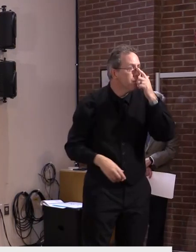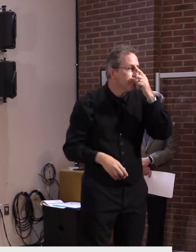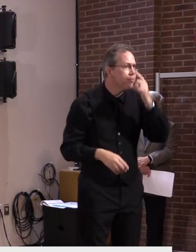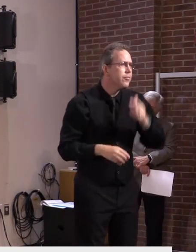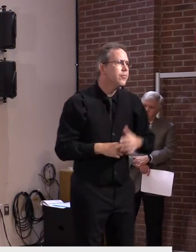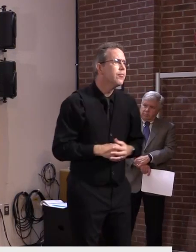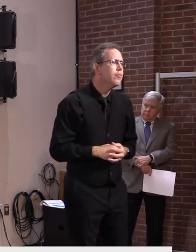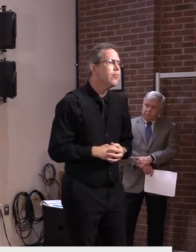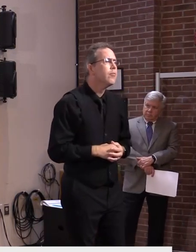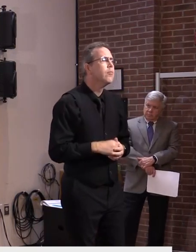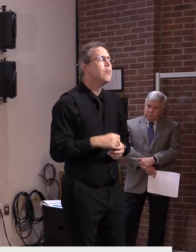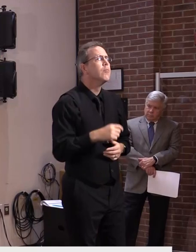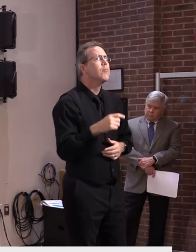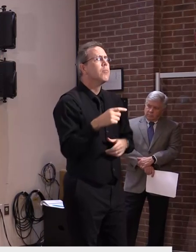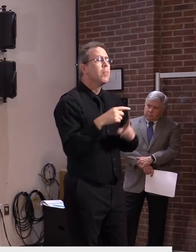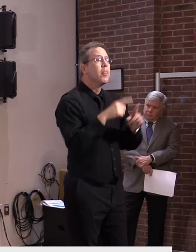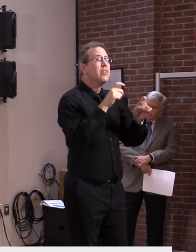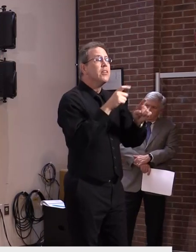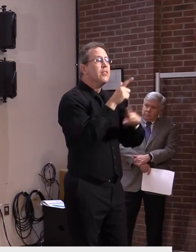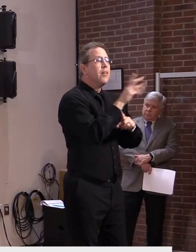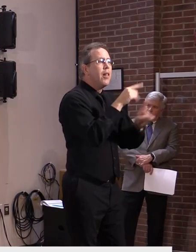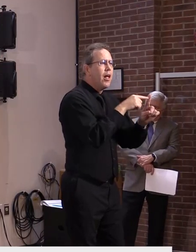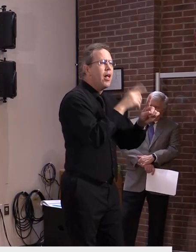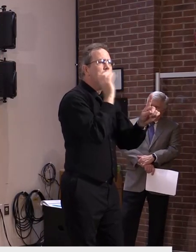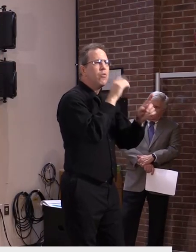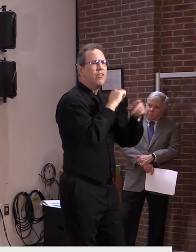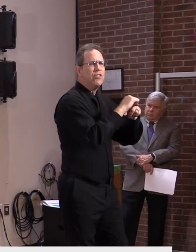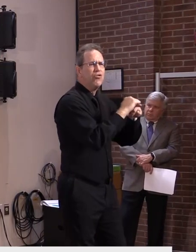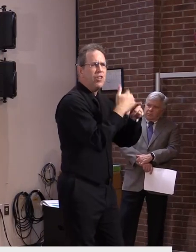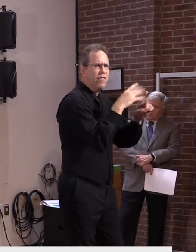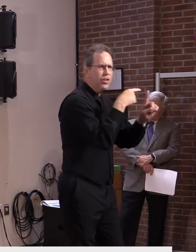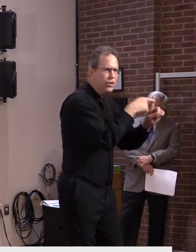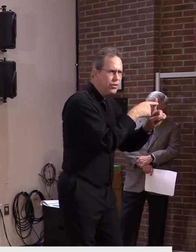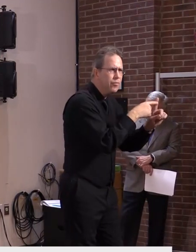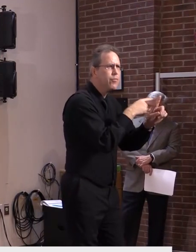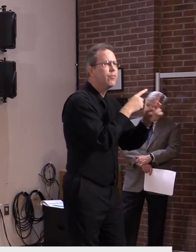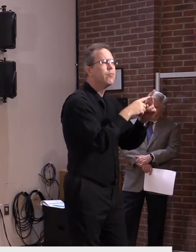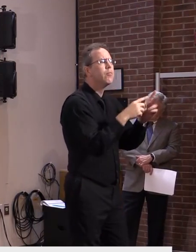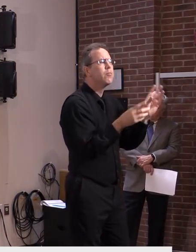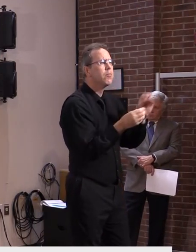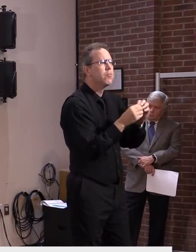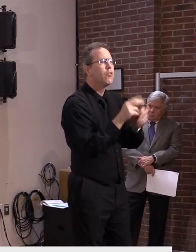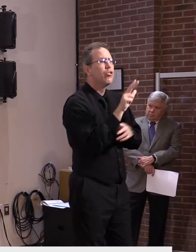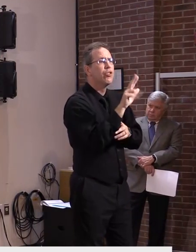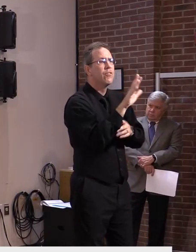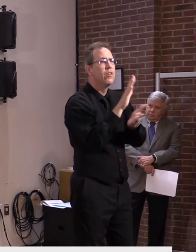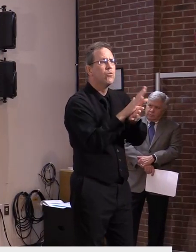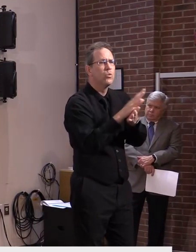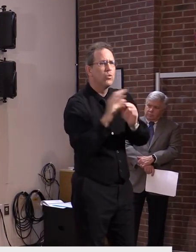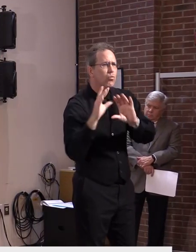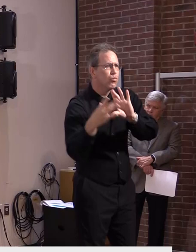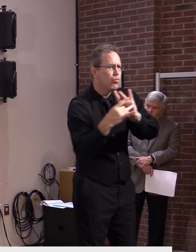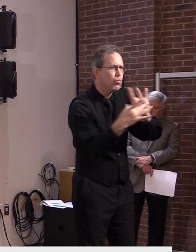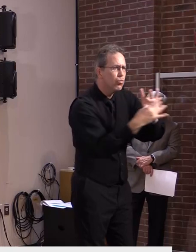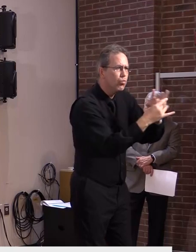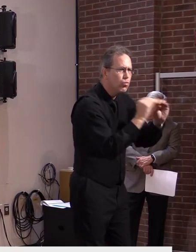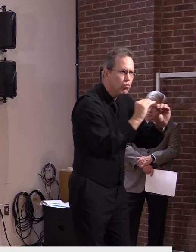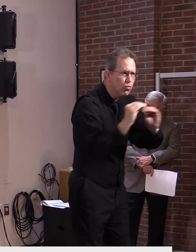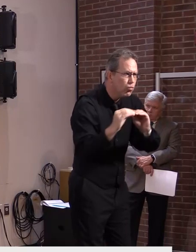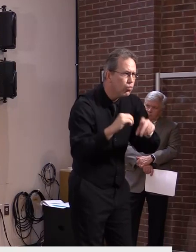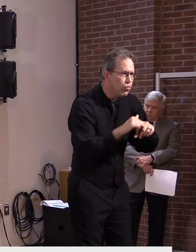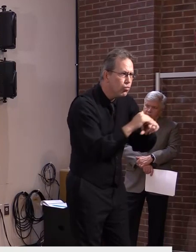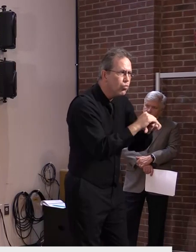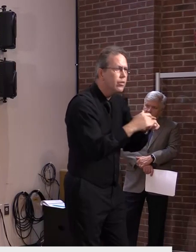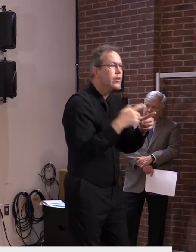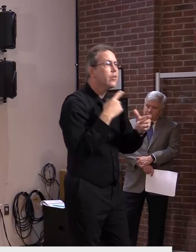training session on Binax Now last Wednesday. We had 35 participants, and we've scheduled additional trainings going forward on every Monday and